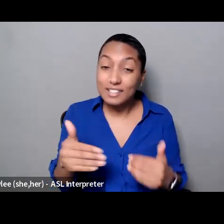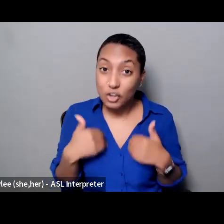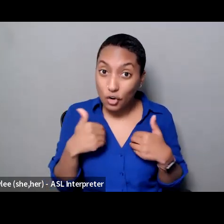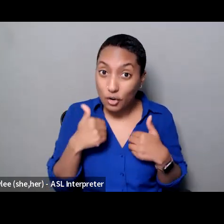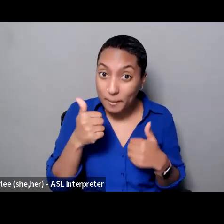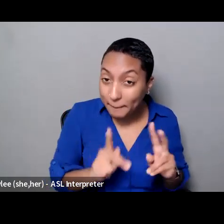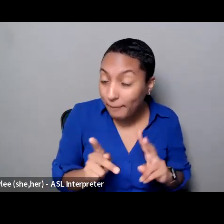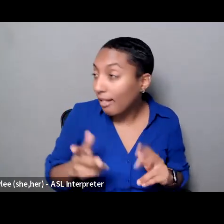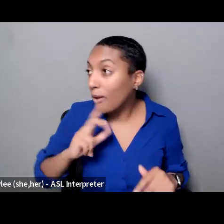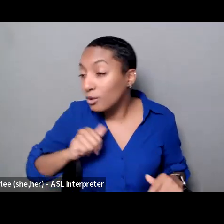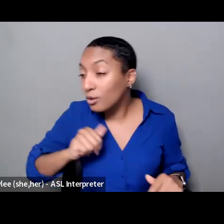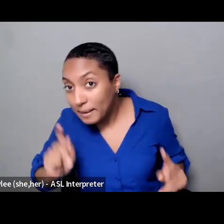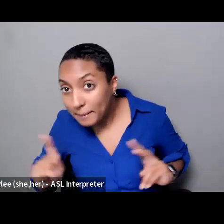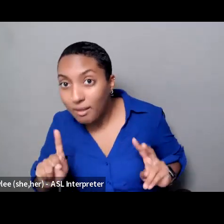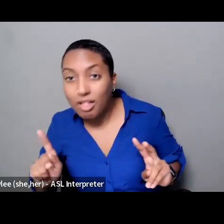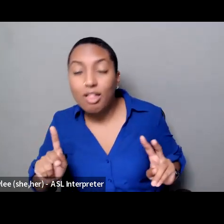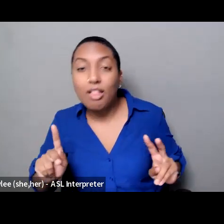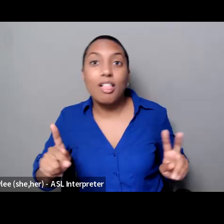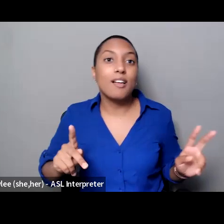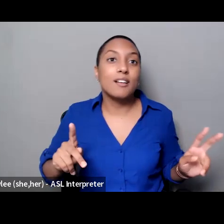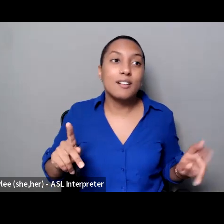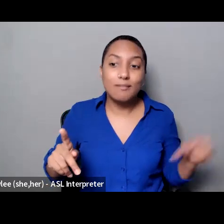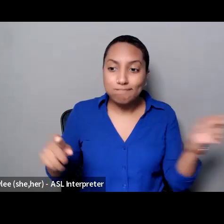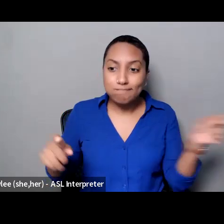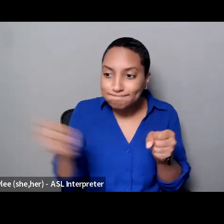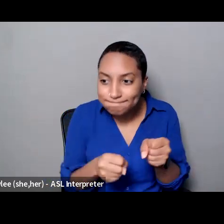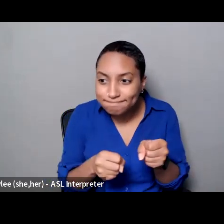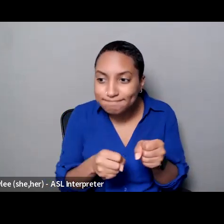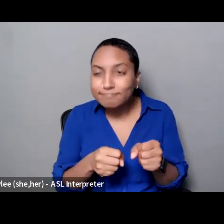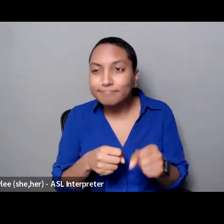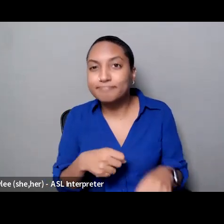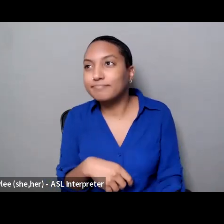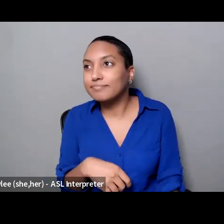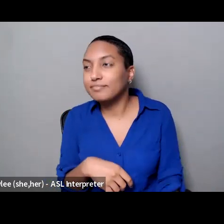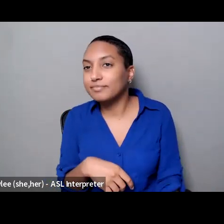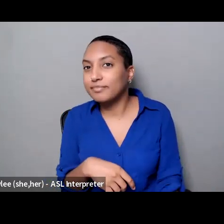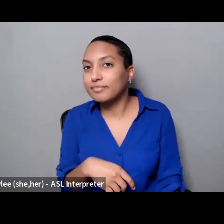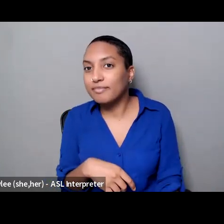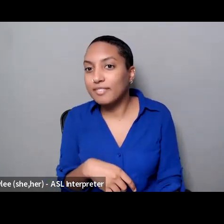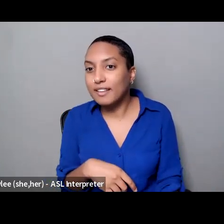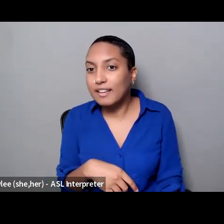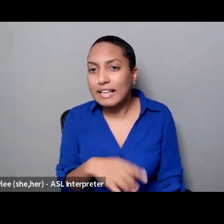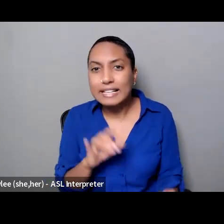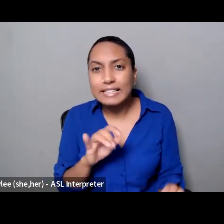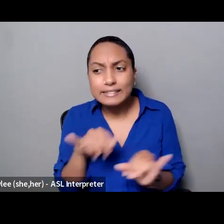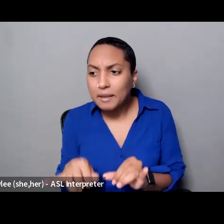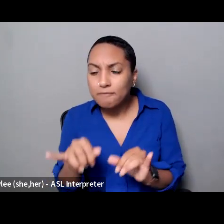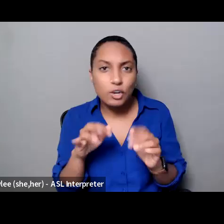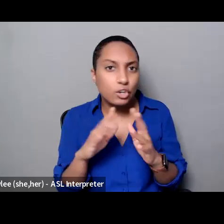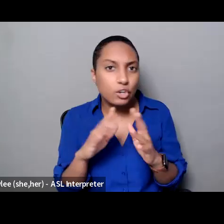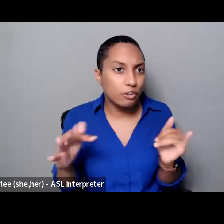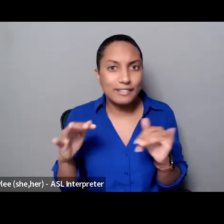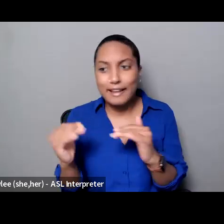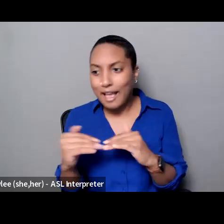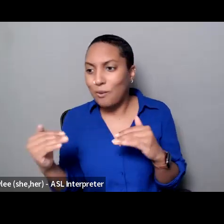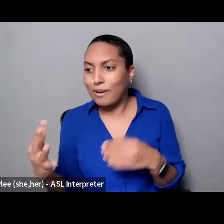person and they find older people there, and the same for diversity and equity and inclusion,